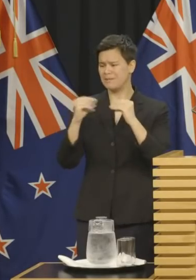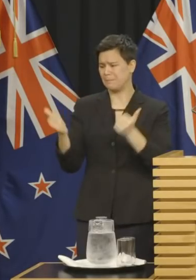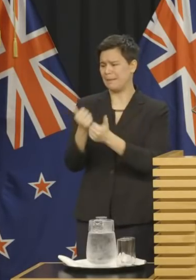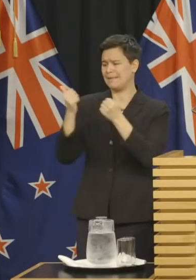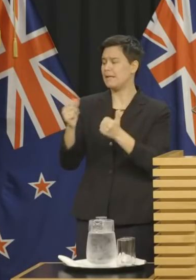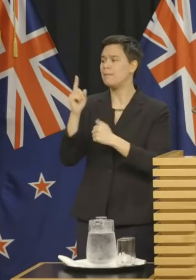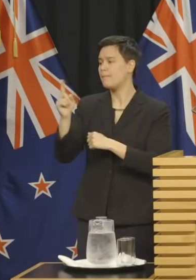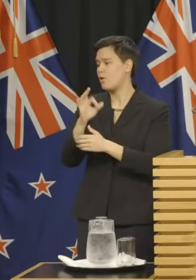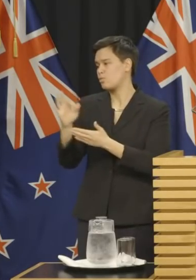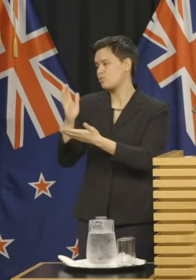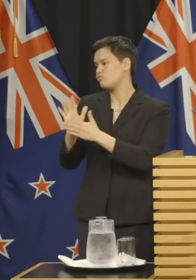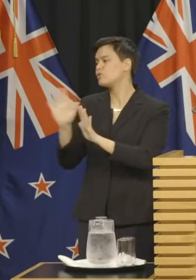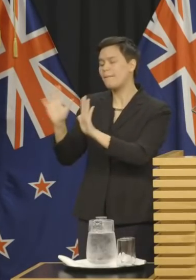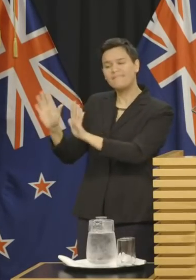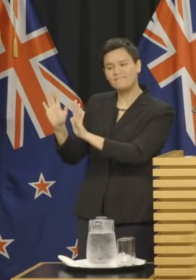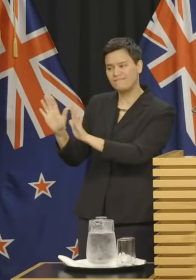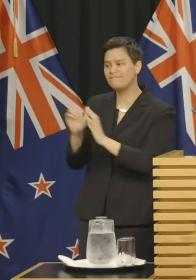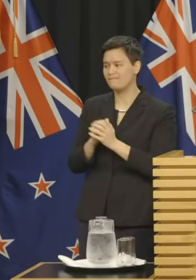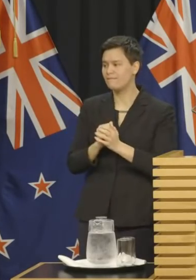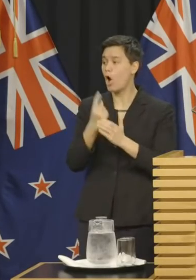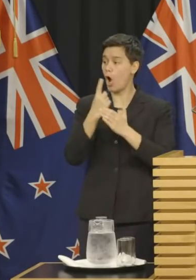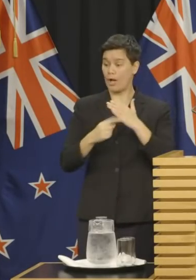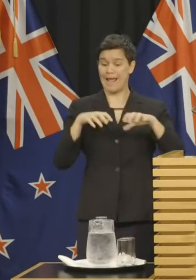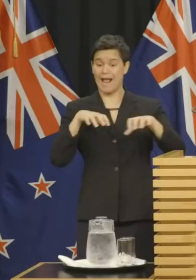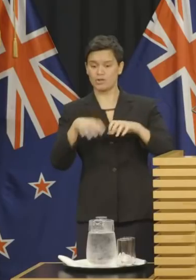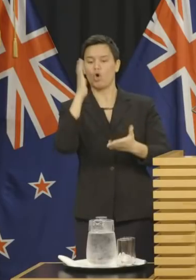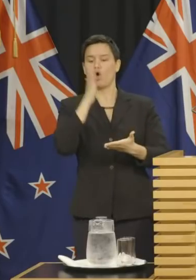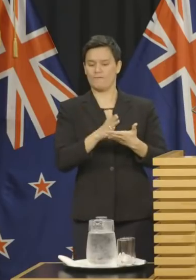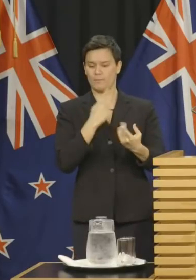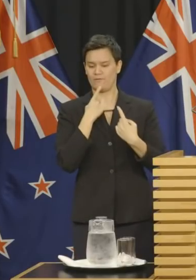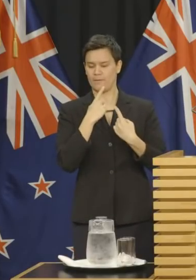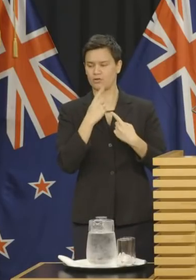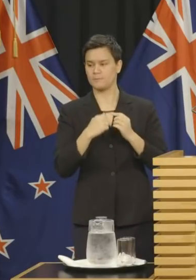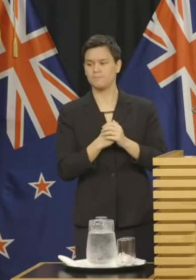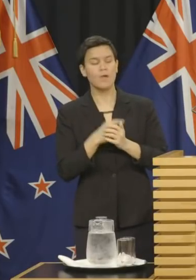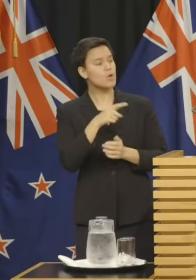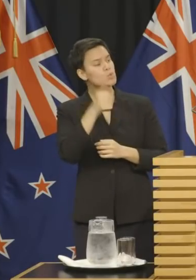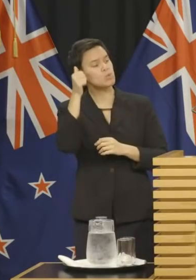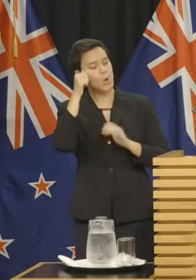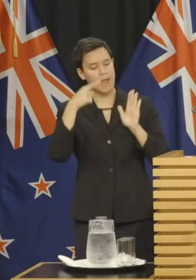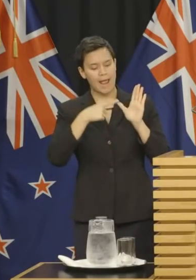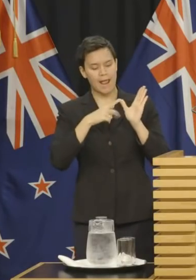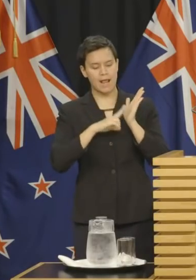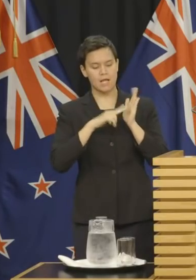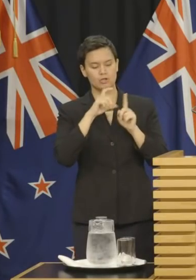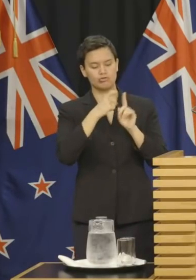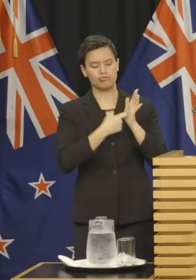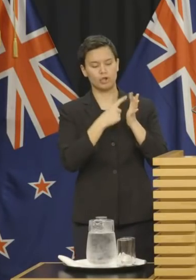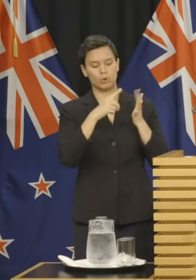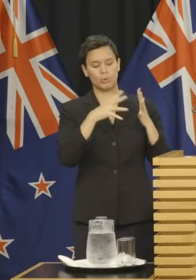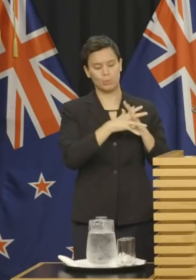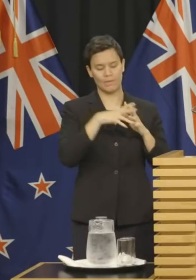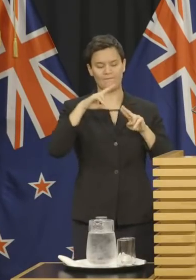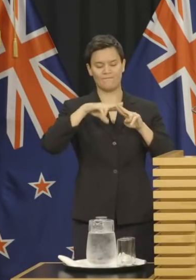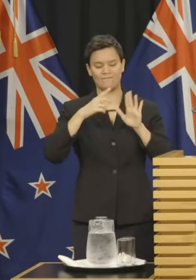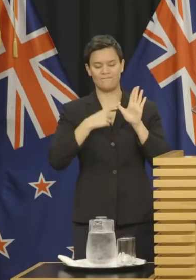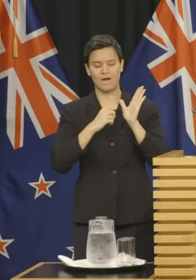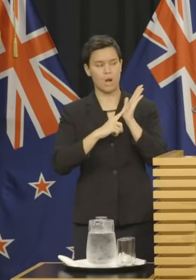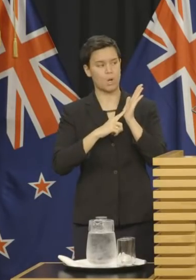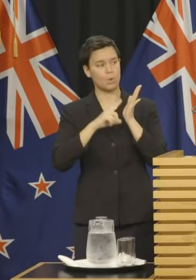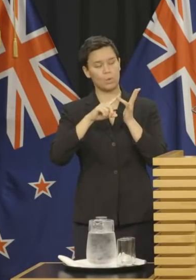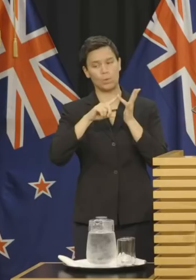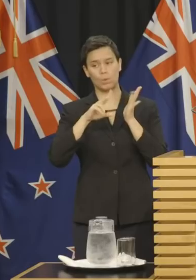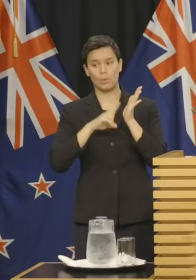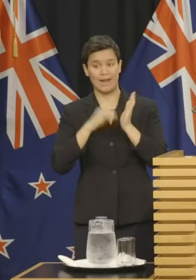parliamentary environment. Jason. Of Andrew Falloon and now the confirmation of Ian Lees Galloway today. What do you think this means for